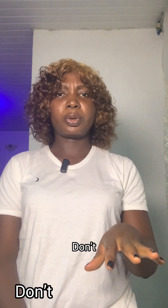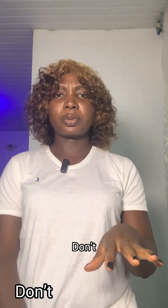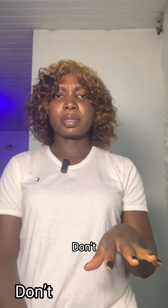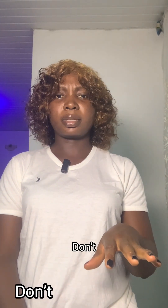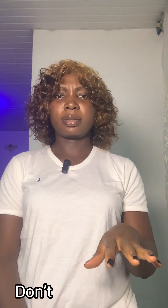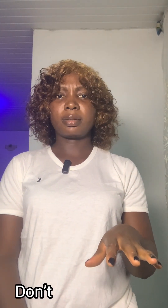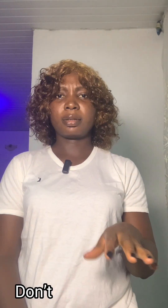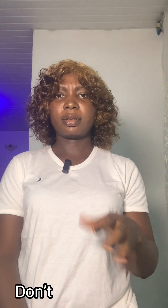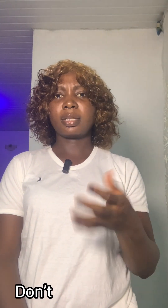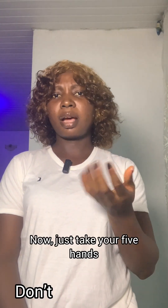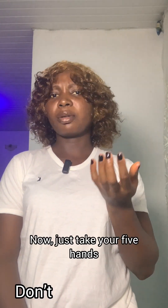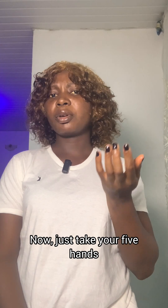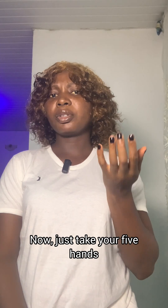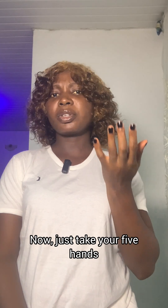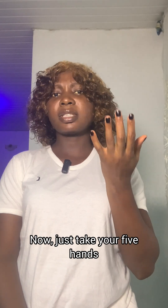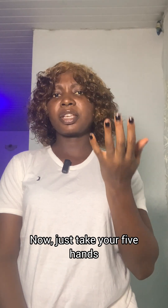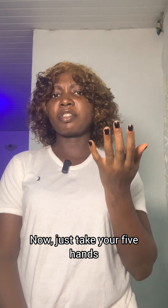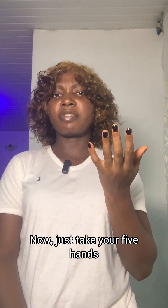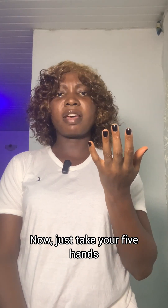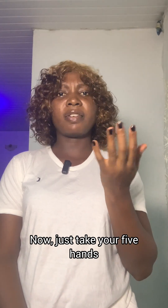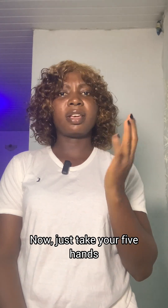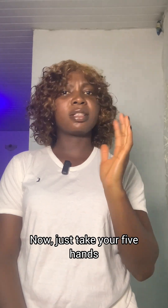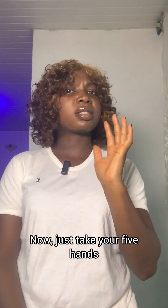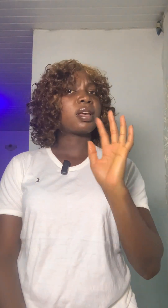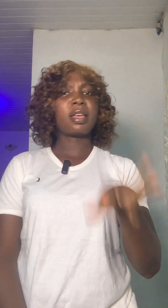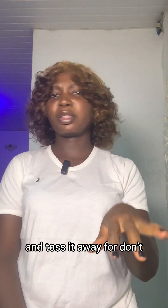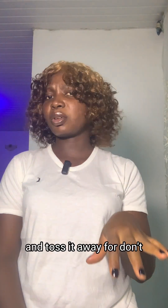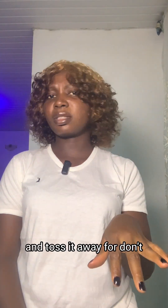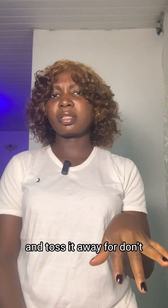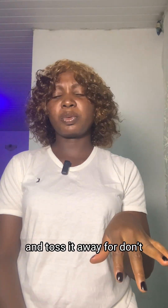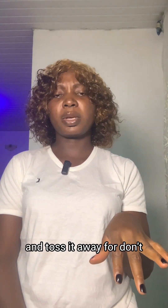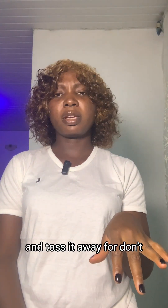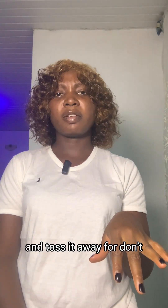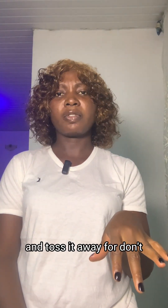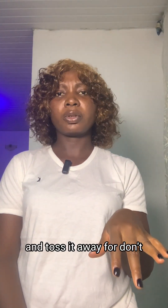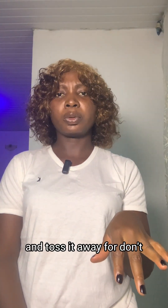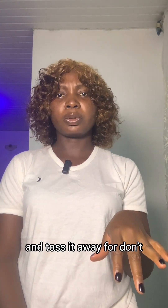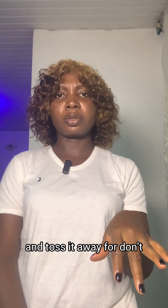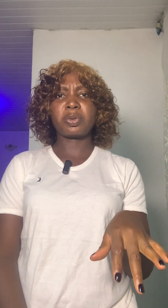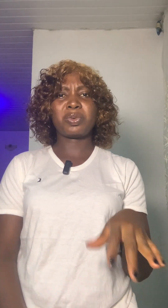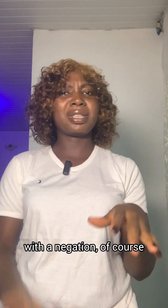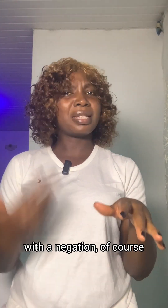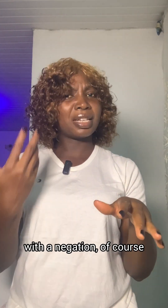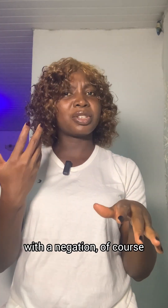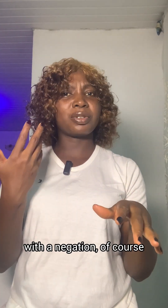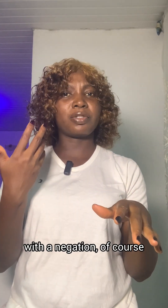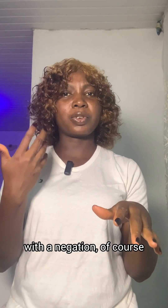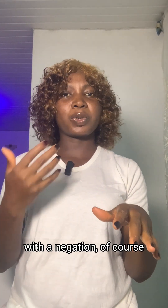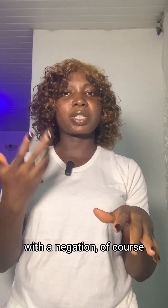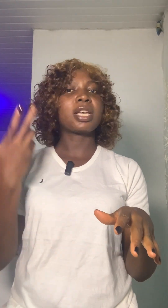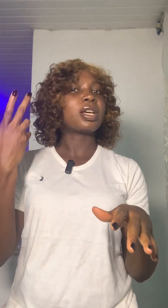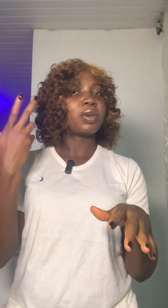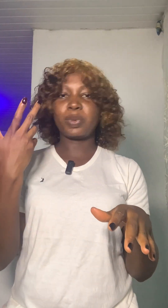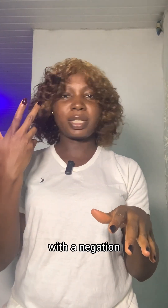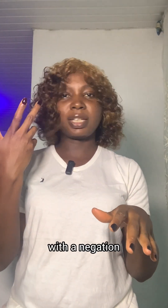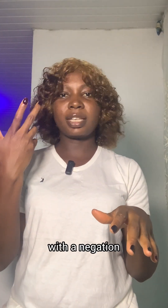Don't. Now, just take your 5 hands and toss it away for don't, with a negation, of course, with a